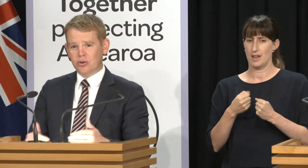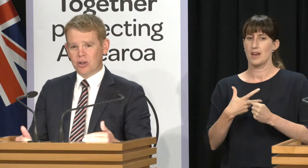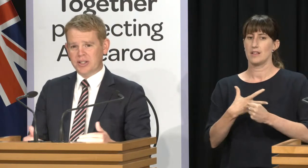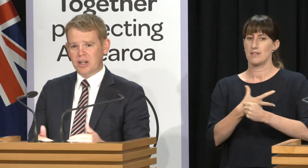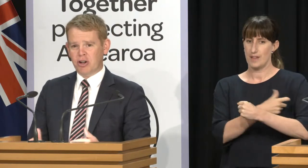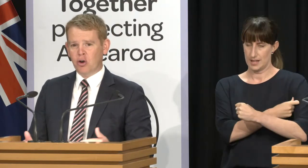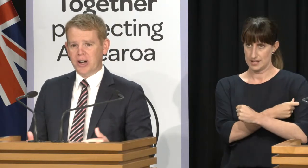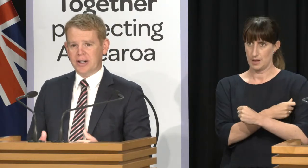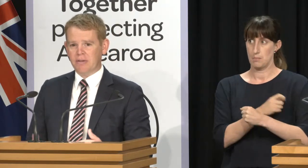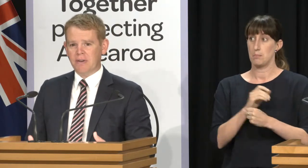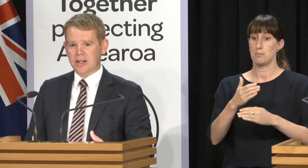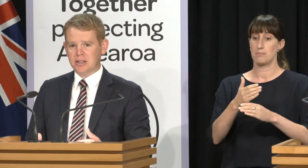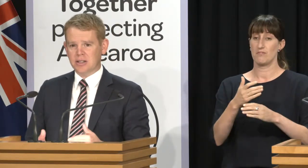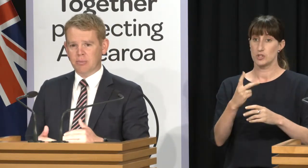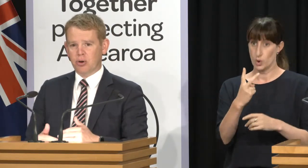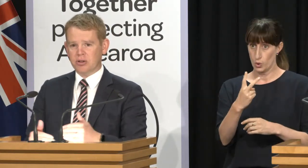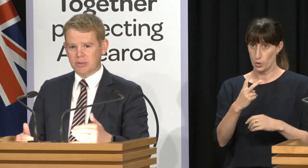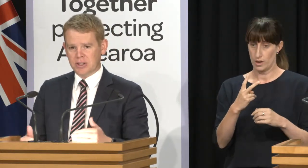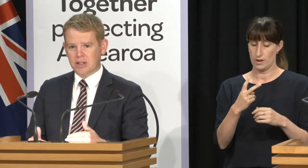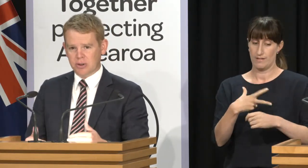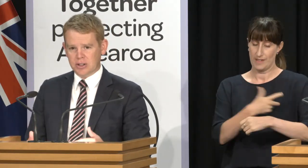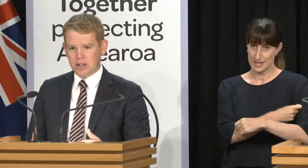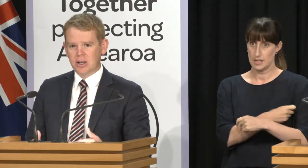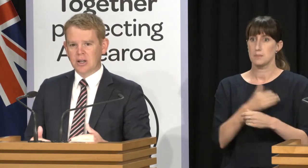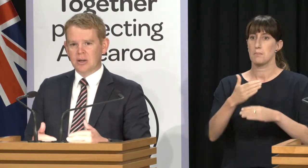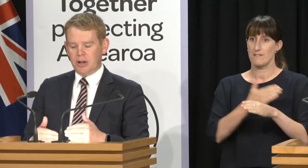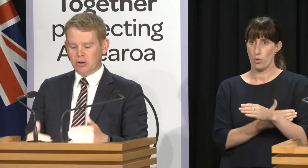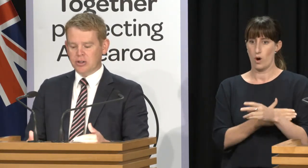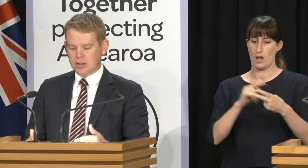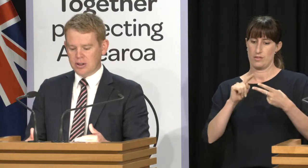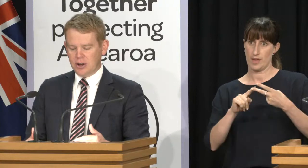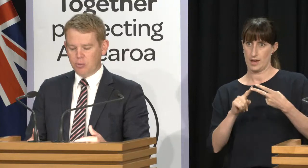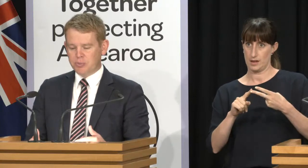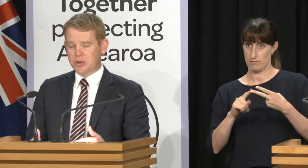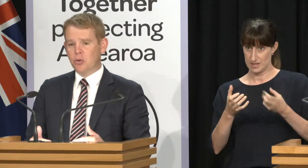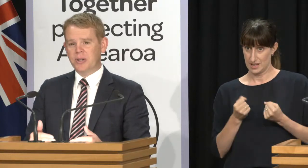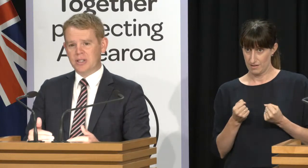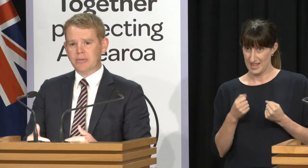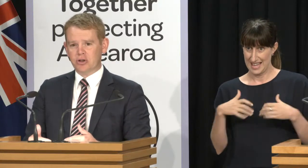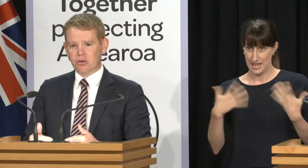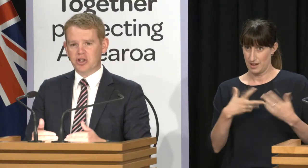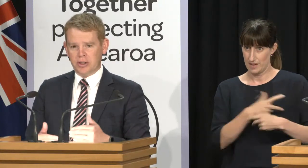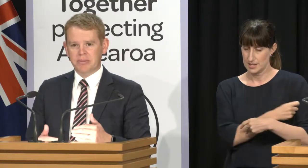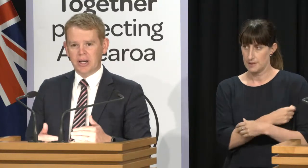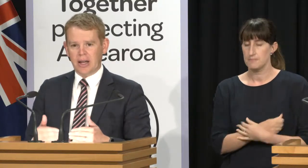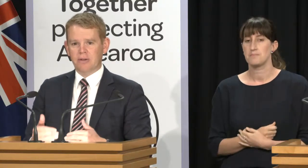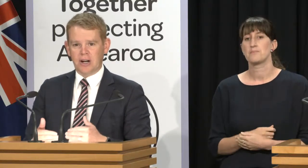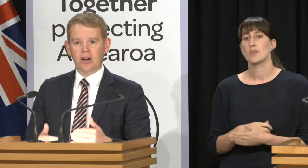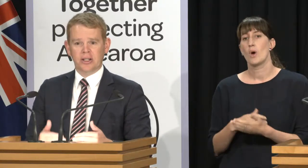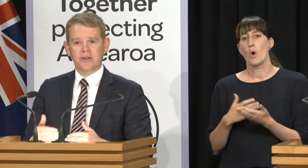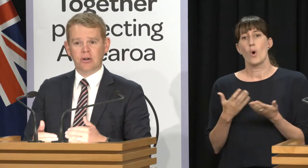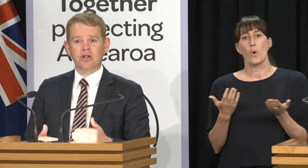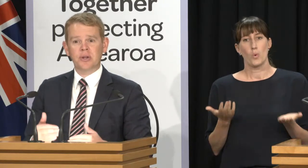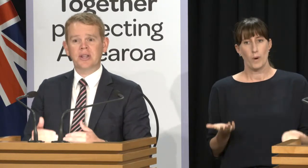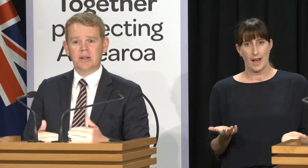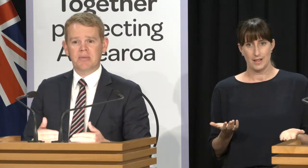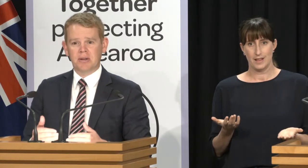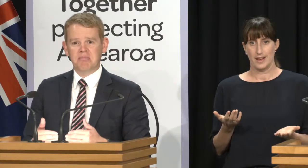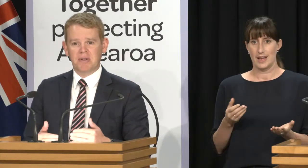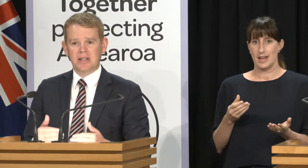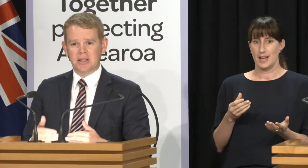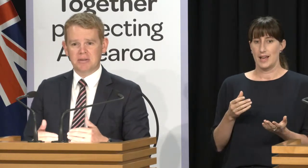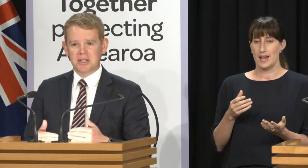the horizontal lines here are not hard and fast. It's an approximate sequencing, because there'll still be some discretion at the front lines for those doing